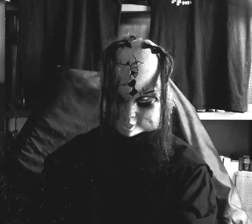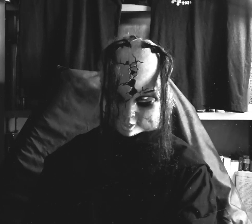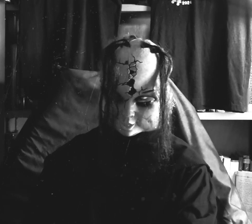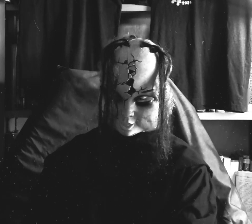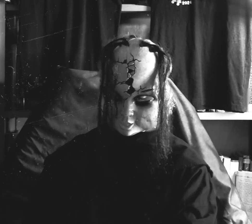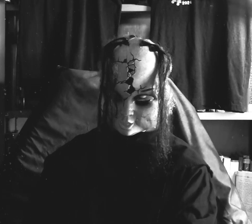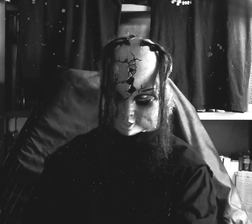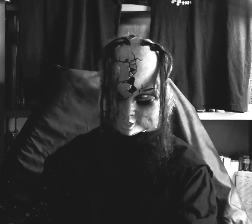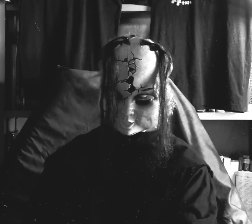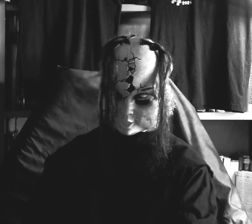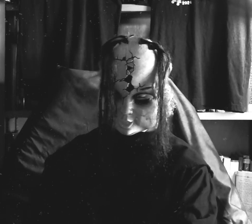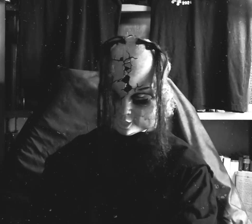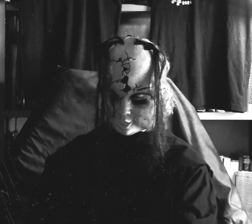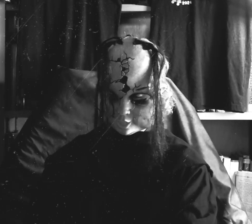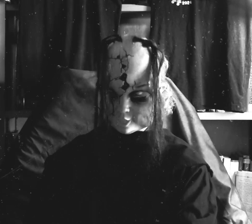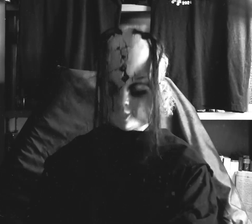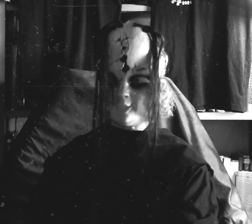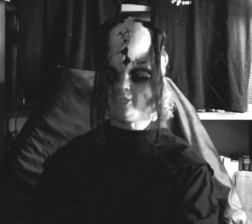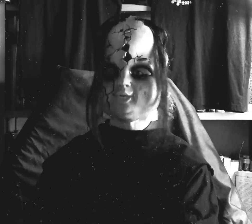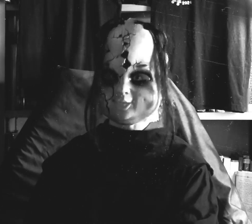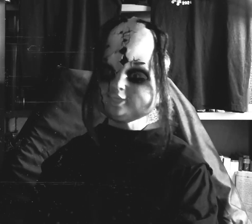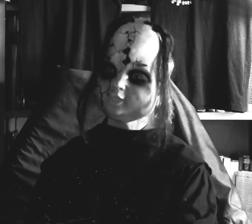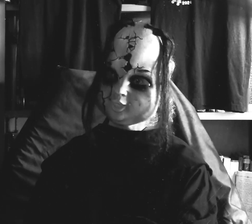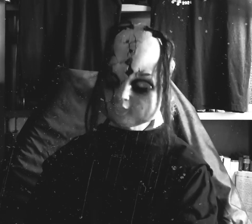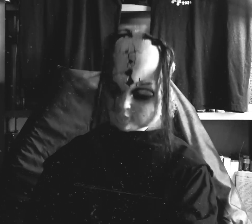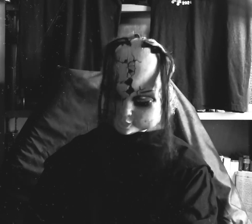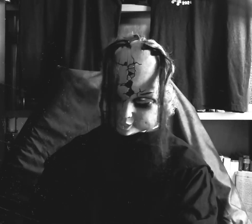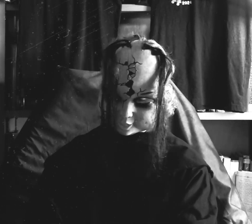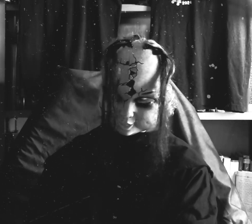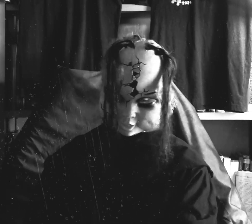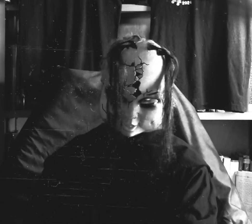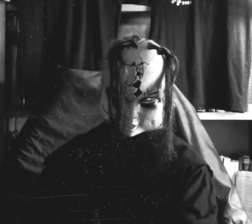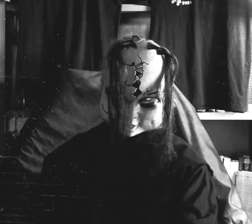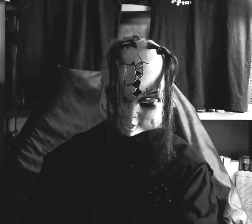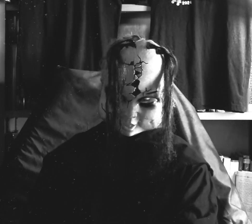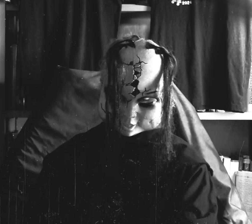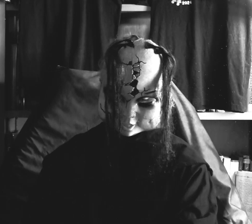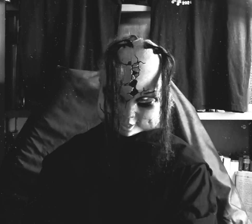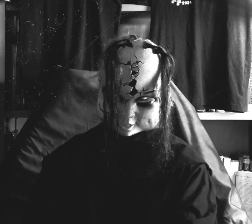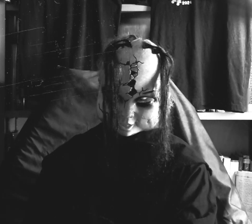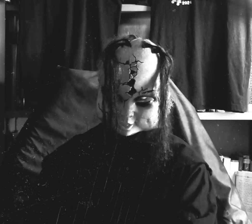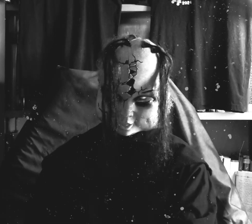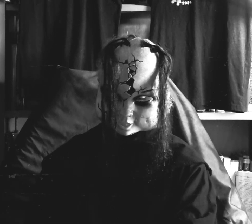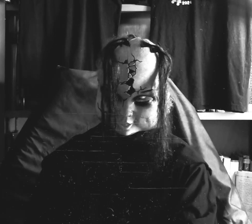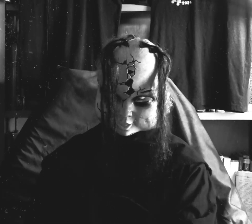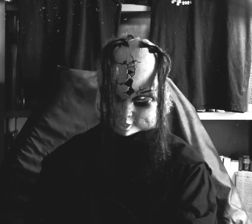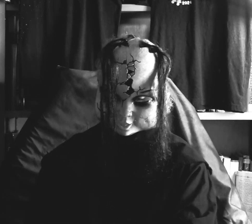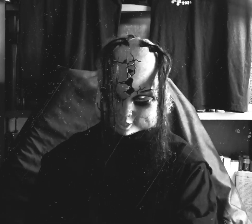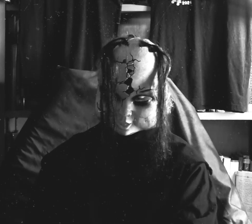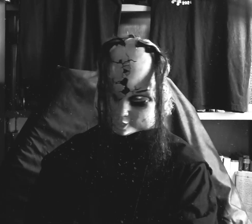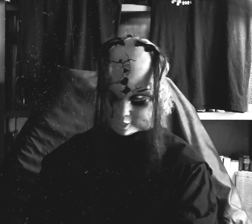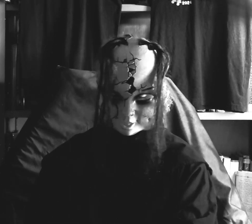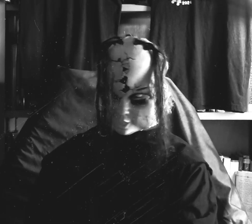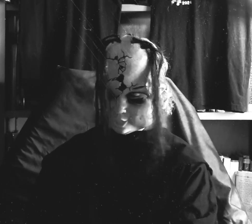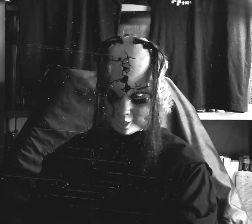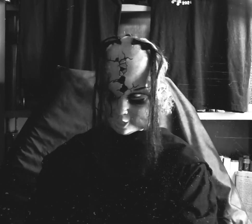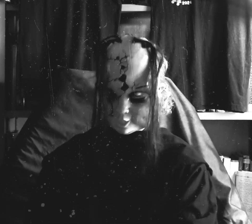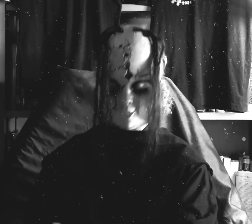increased, and her pride in her beauty grew too. When she was a young woman, she would not even look at